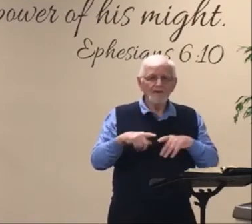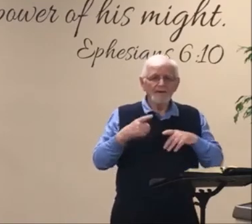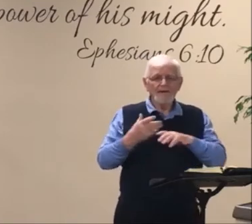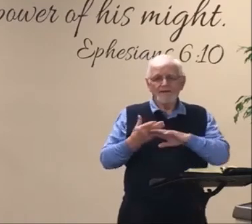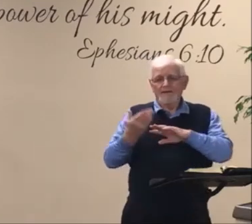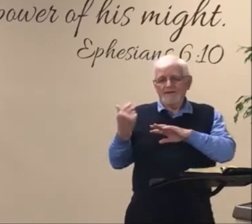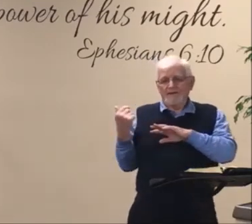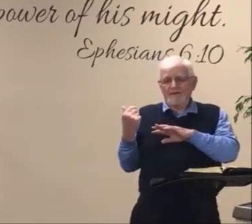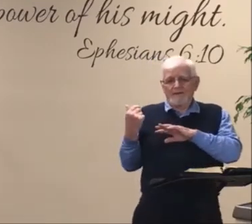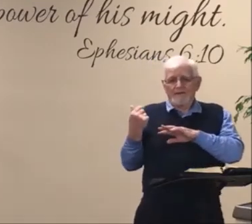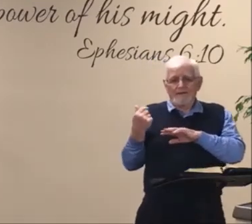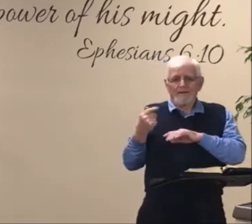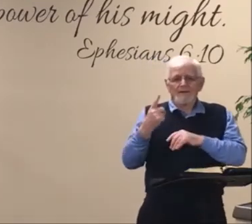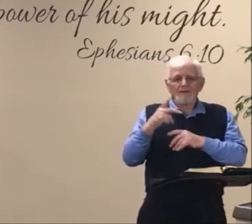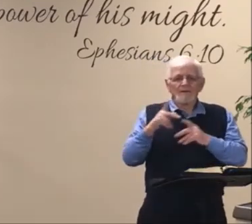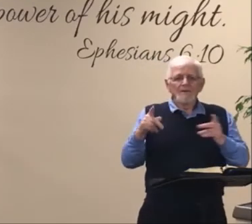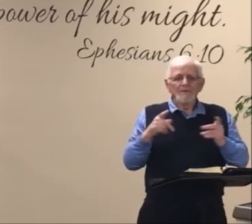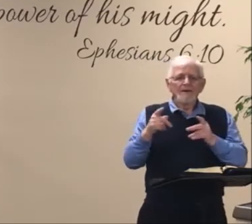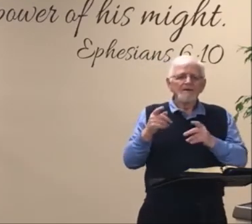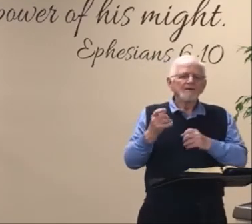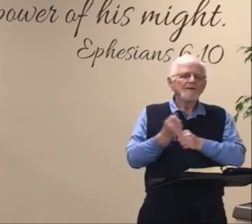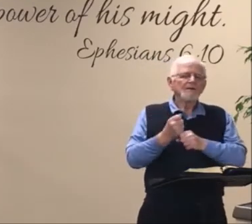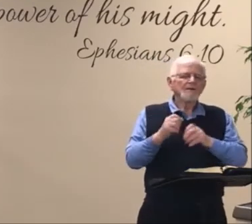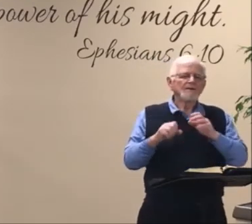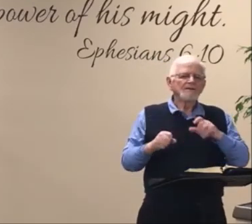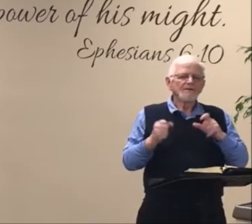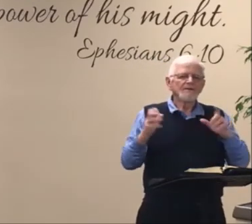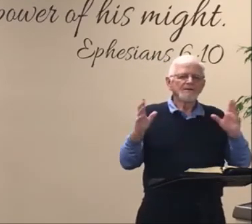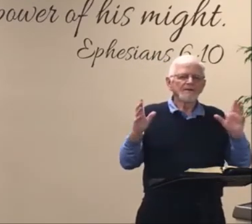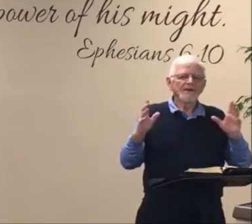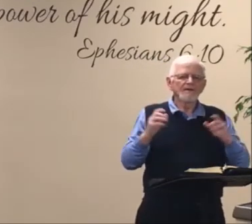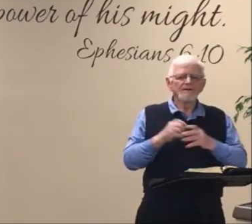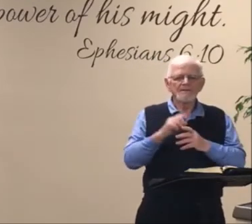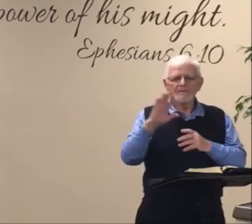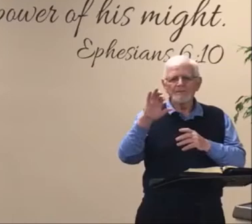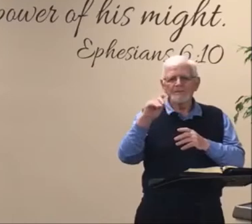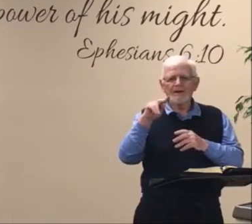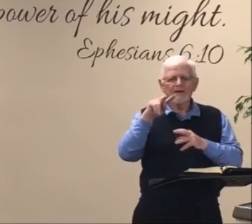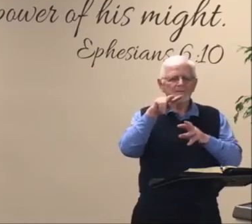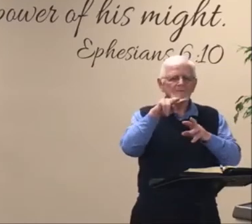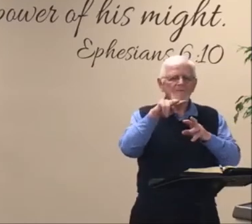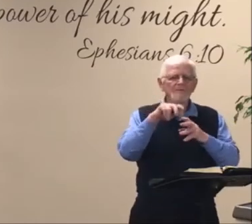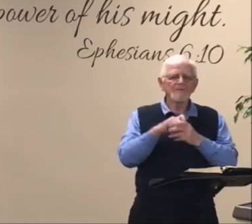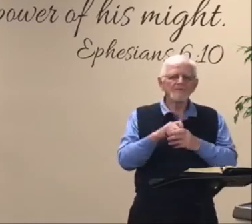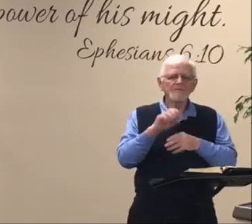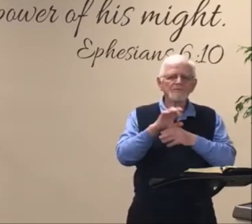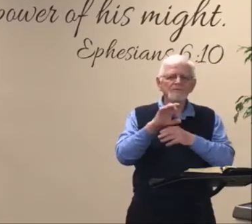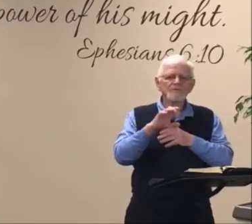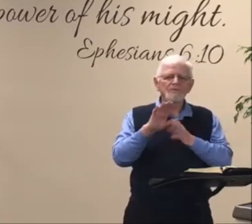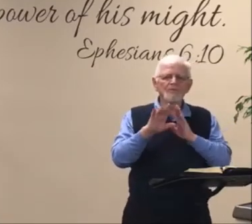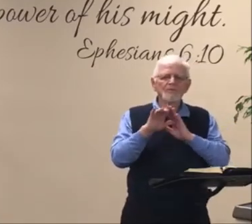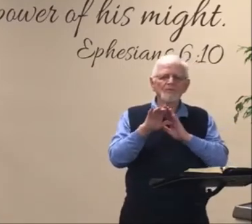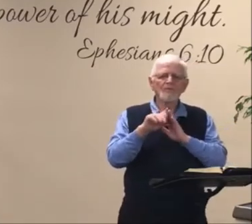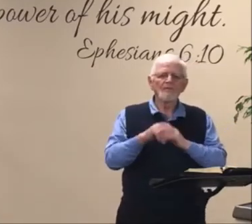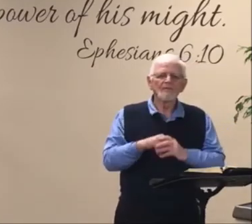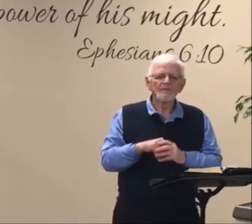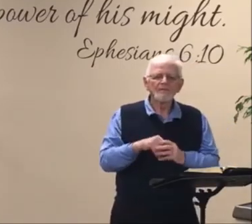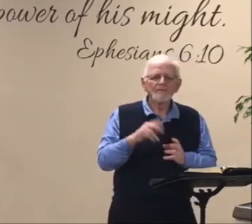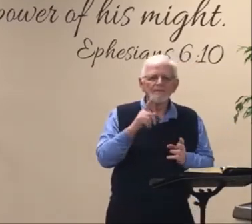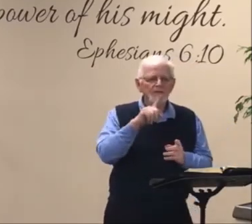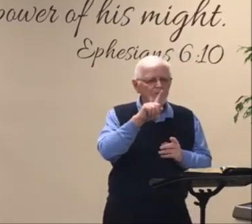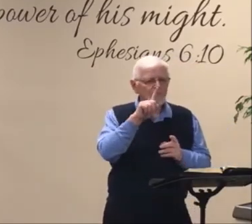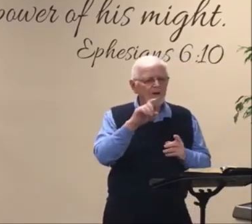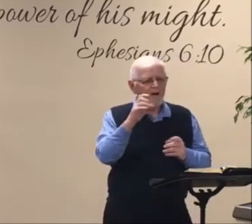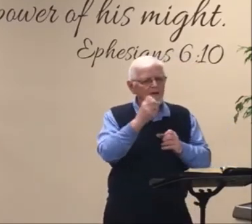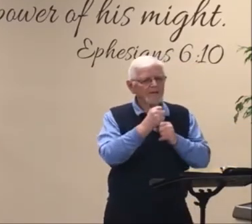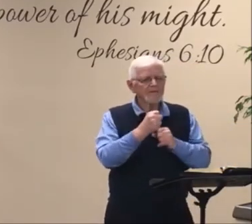couple places in that town. One of them is the place I got saved. I like to look in the back window of the church door and see this, the kitchen room where I got saved, if it's